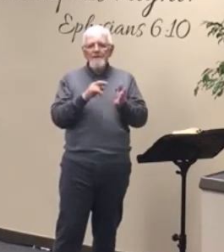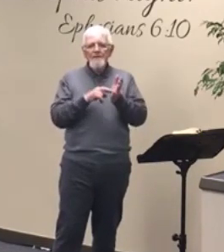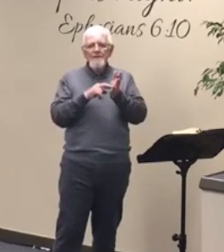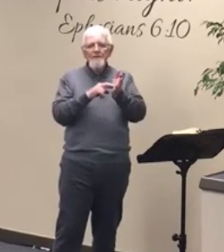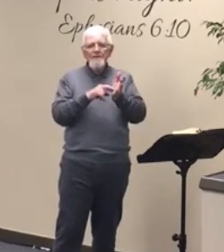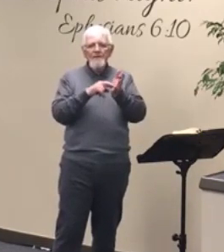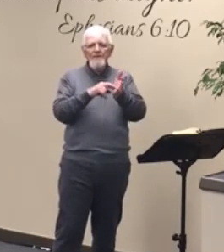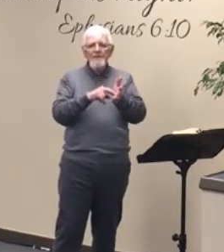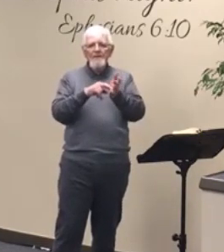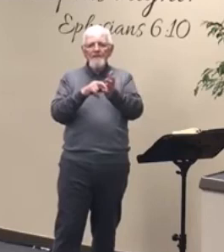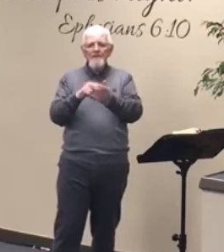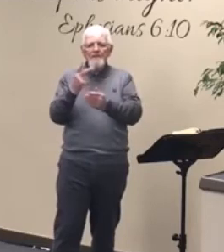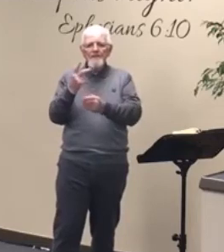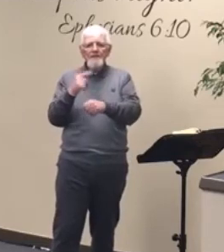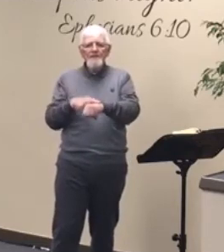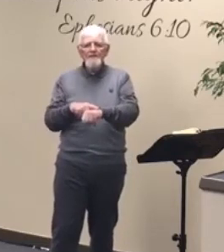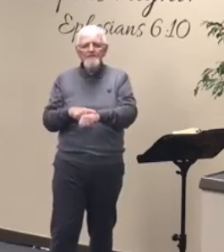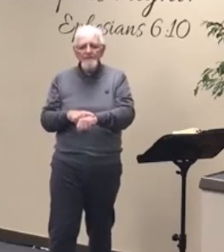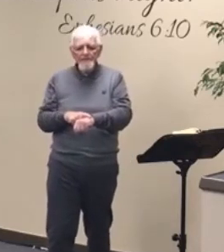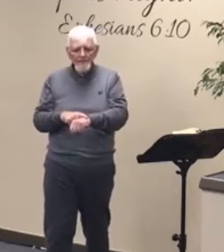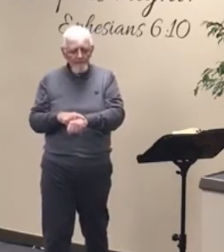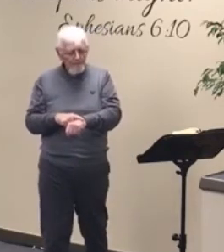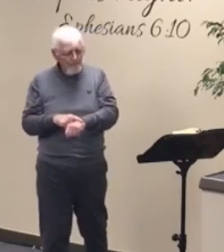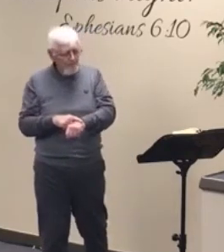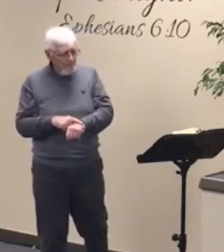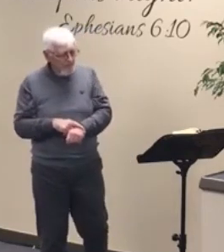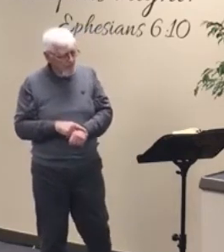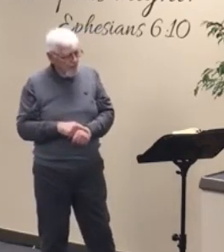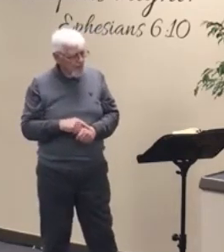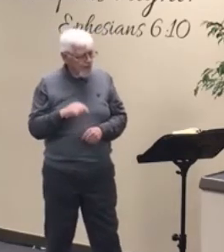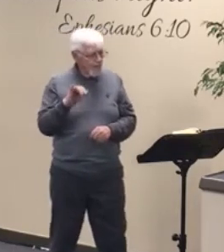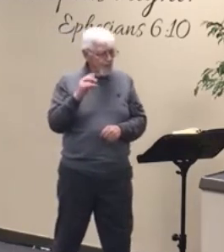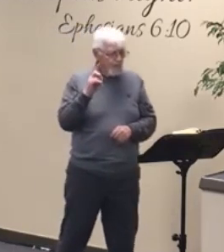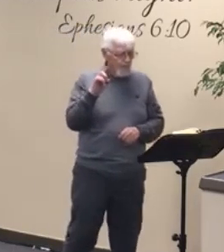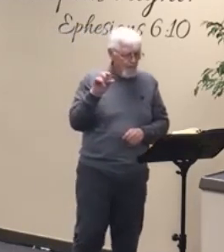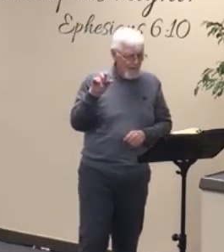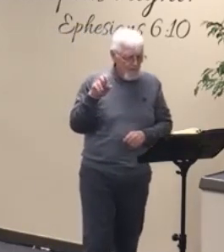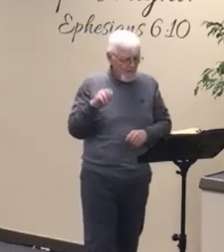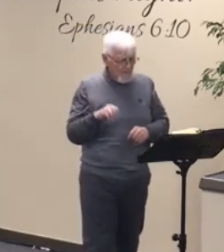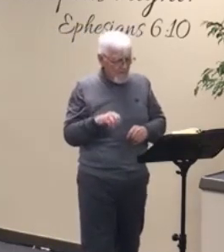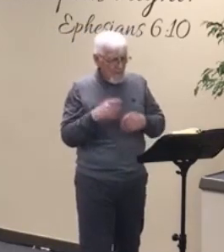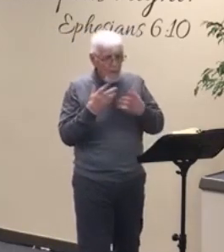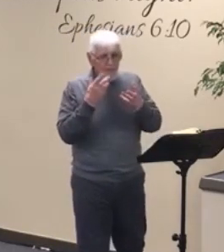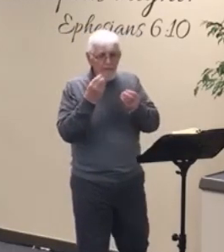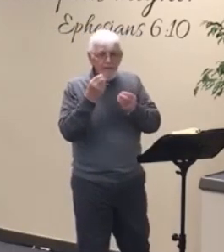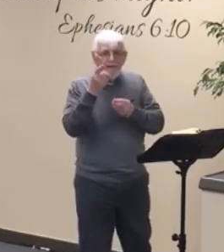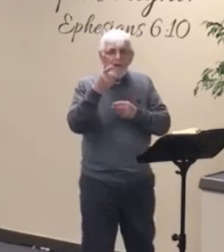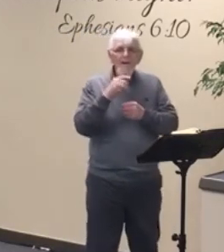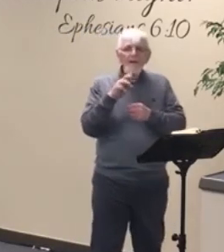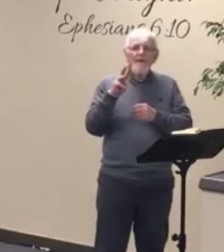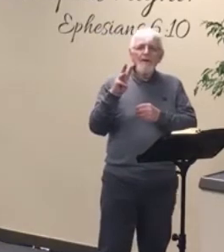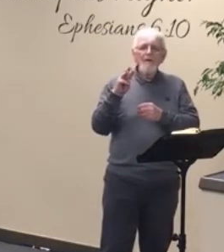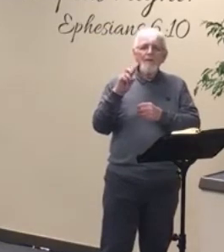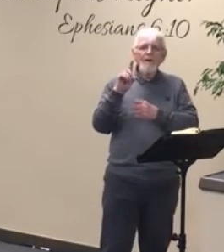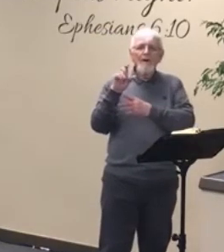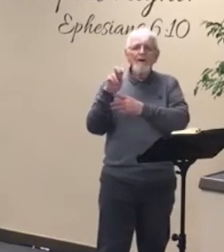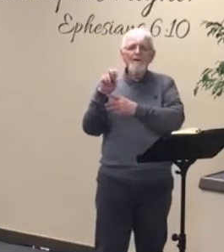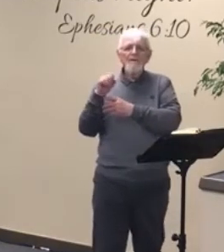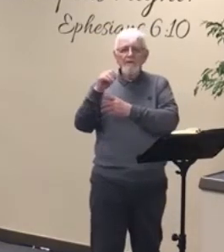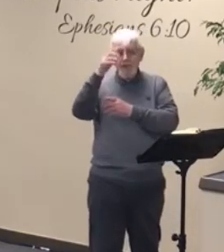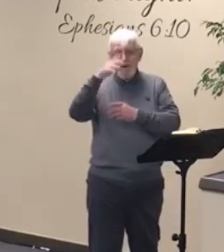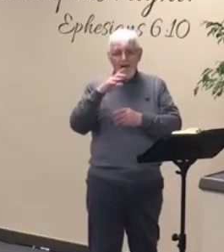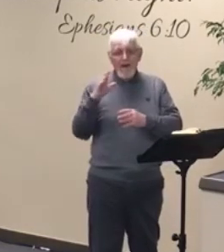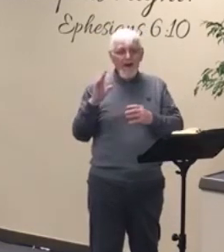cases where he said that. Deuteronomy 8, I'll close with this verse. Who fed thee in the wilderness with manna, which thy fathers knew